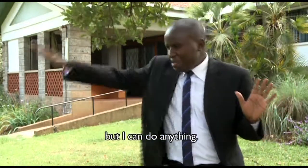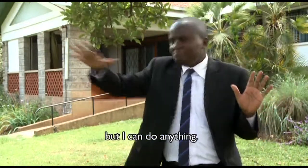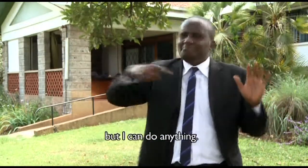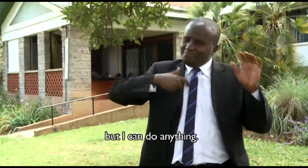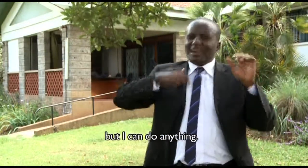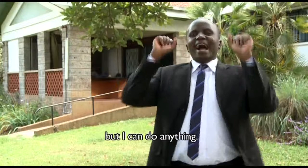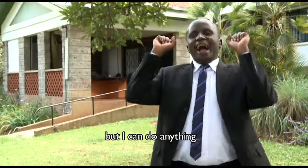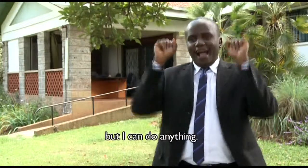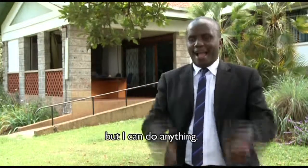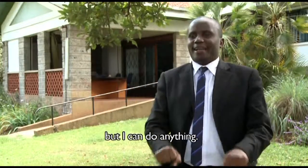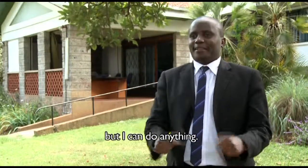But I can do anything.